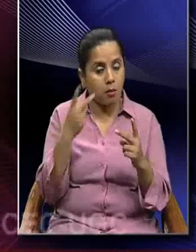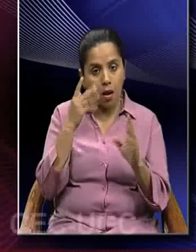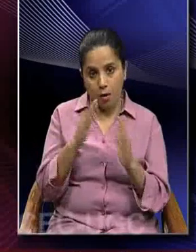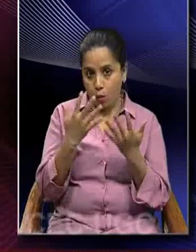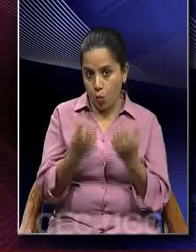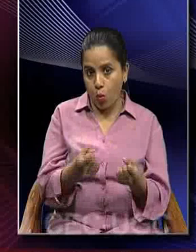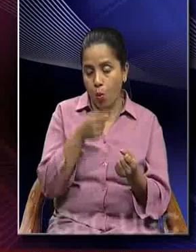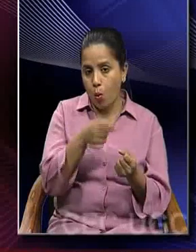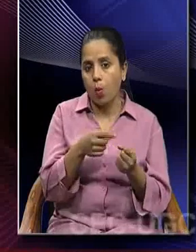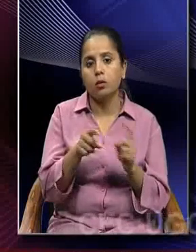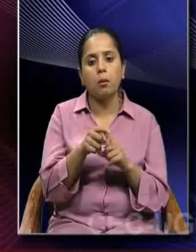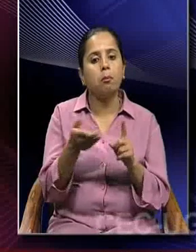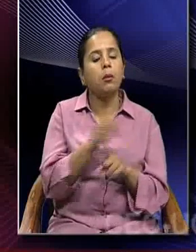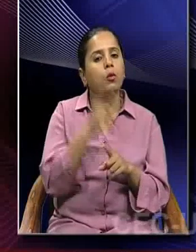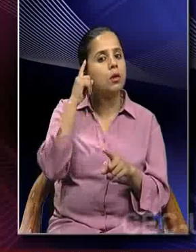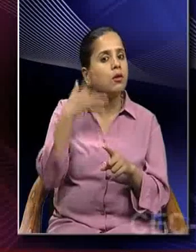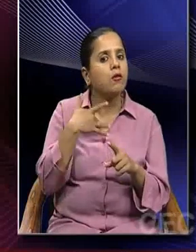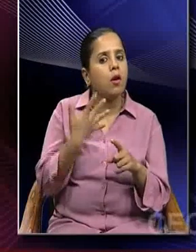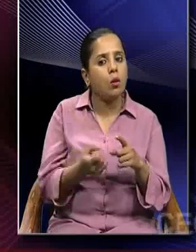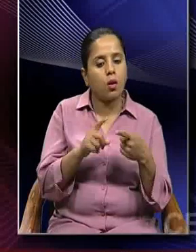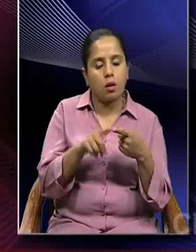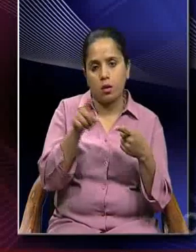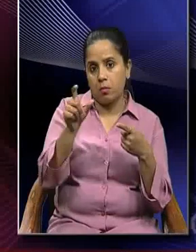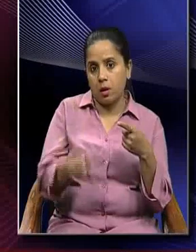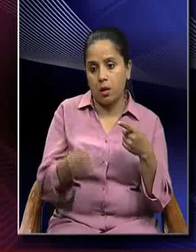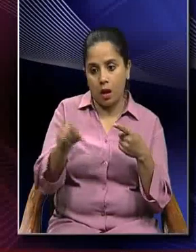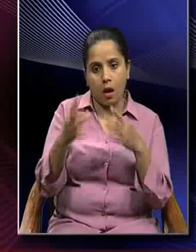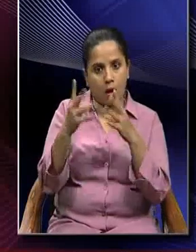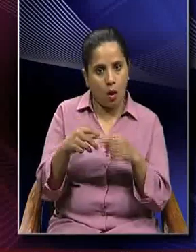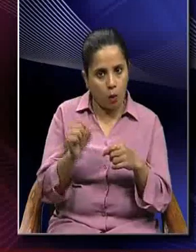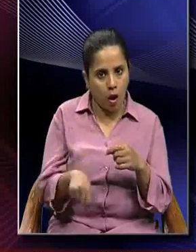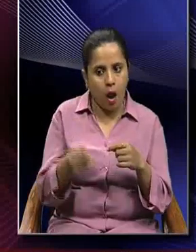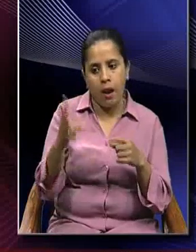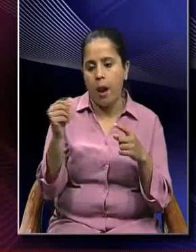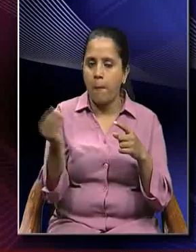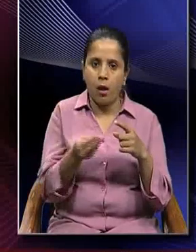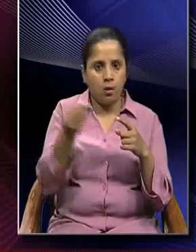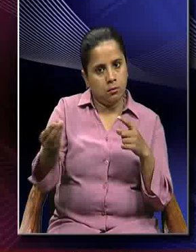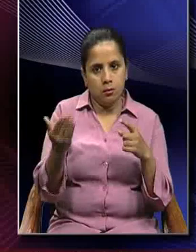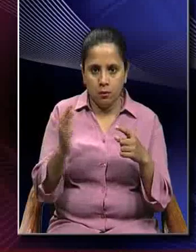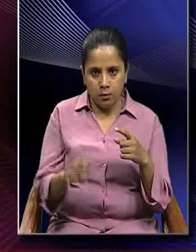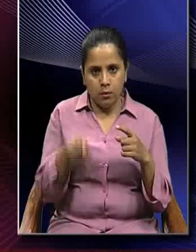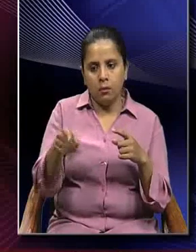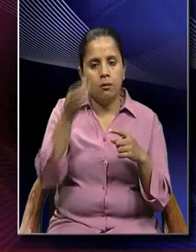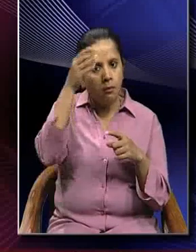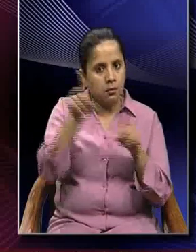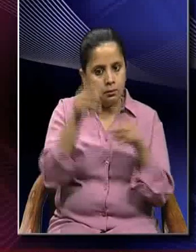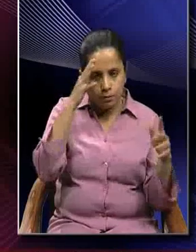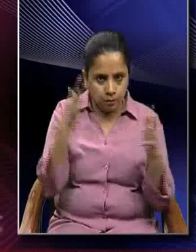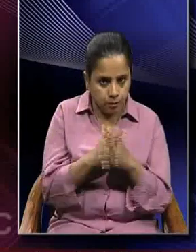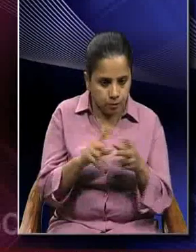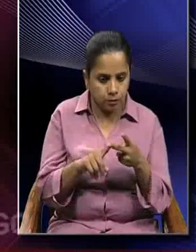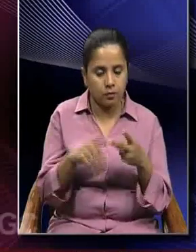approach assumes that a construct can be measured and quantified. So for example, concepts like stress,